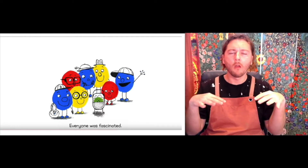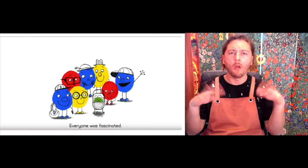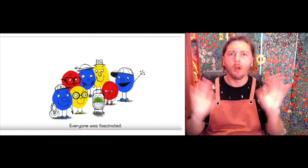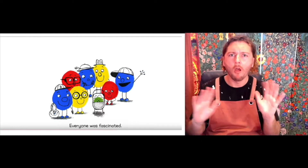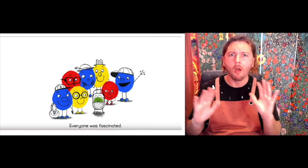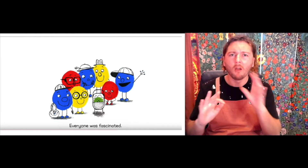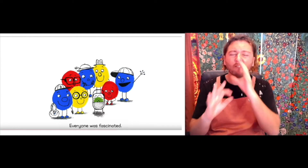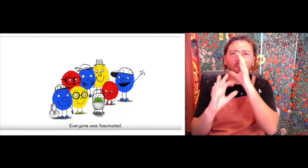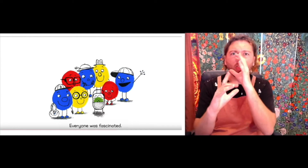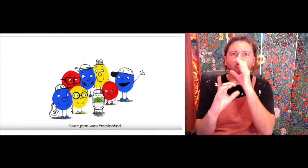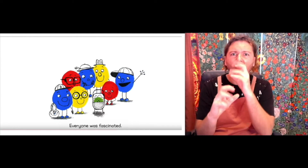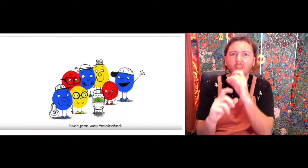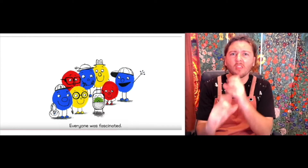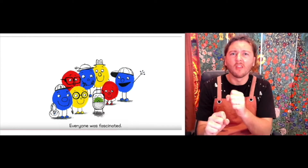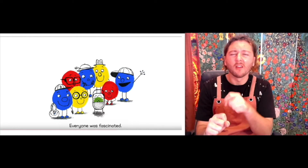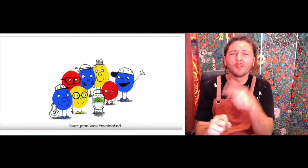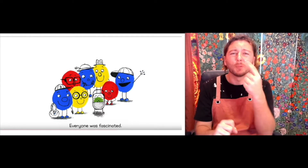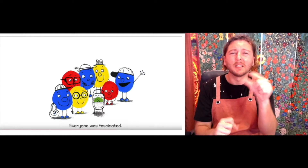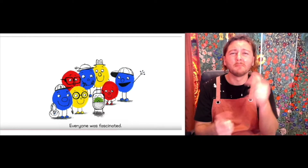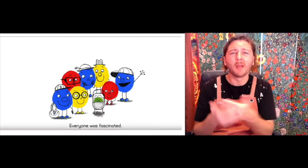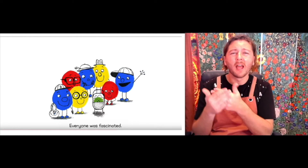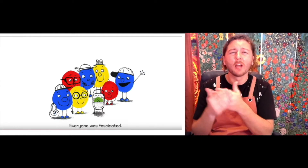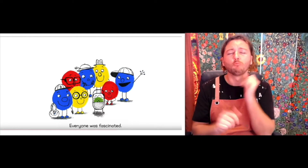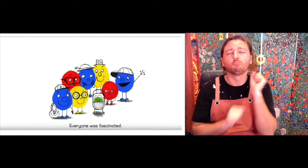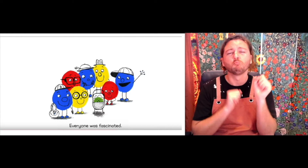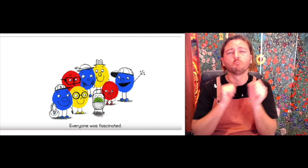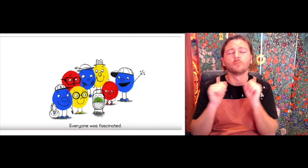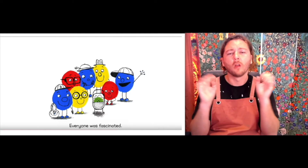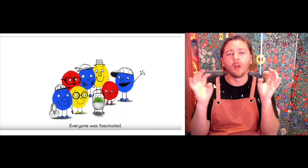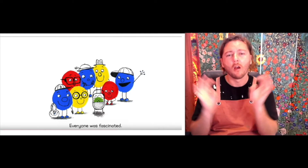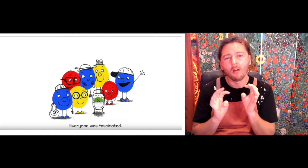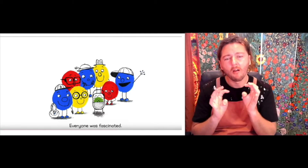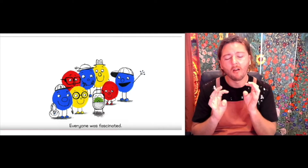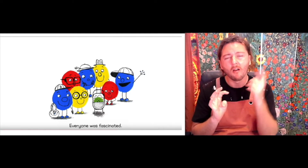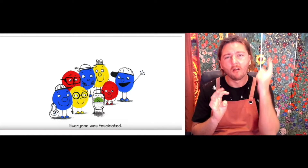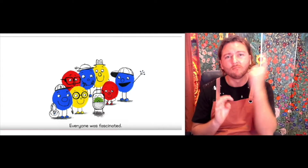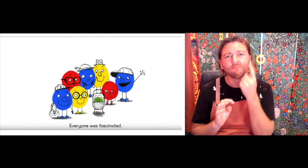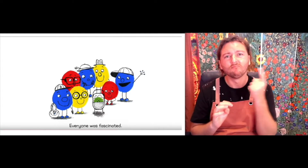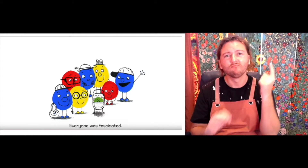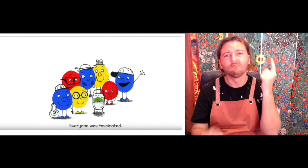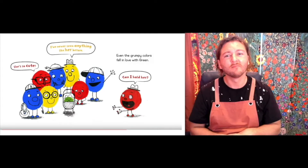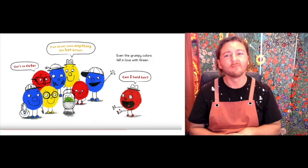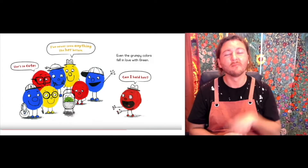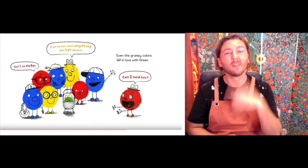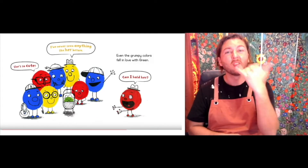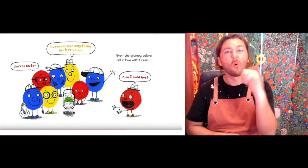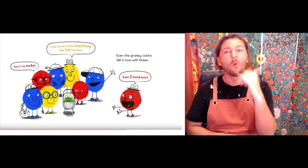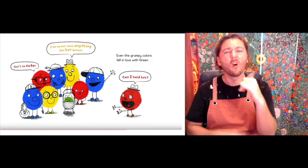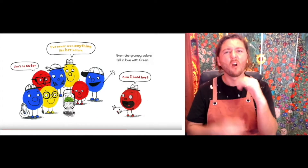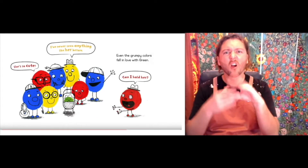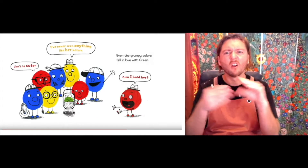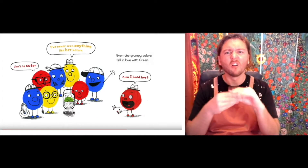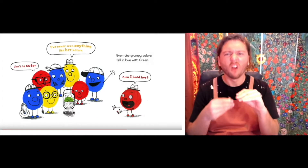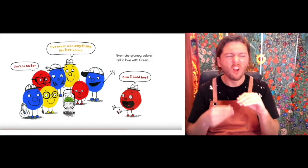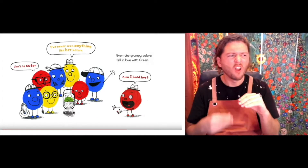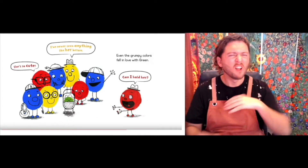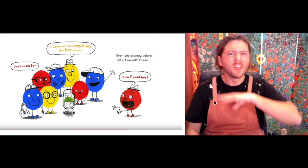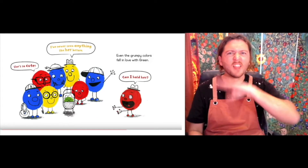they all looked at this green baby and were fascinated and just took a moment to think. The